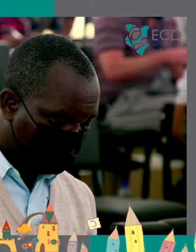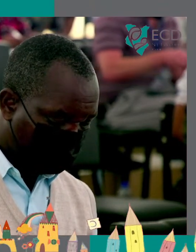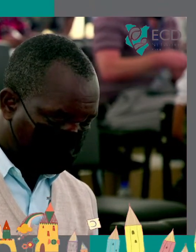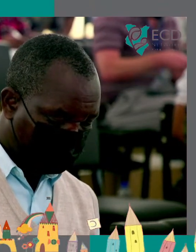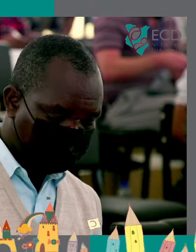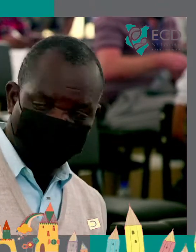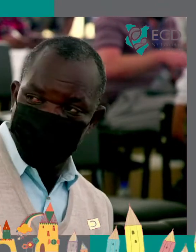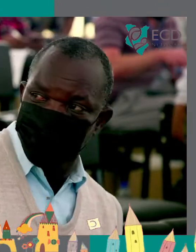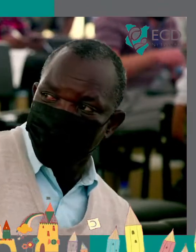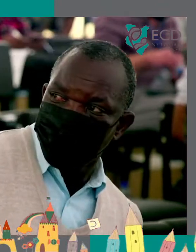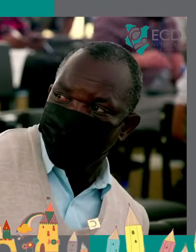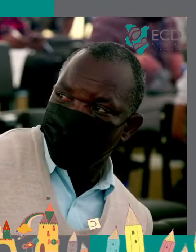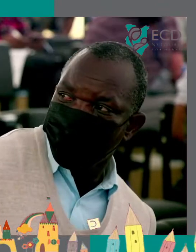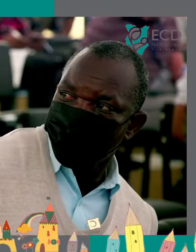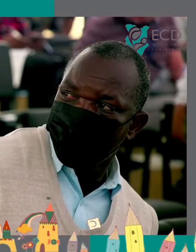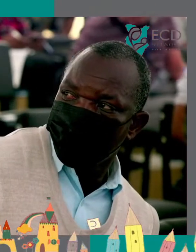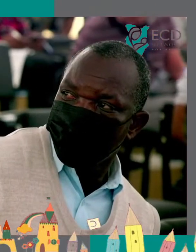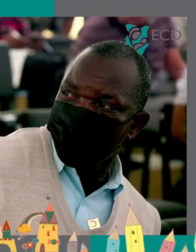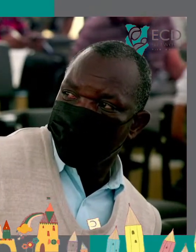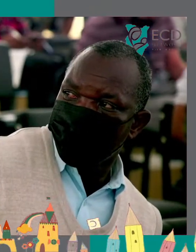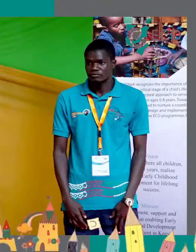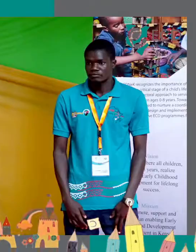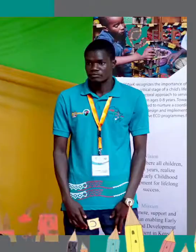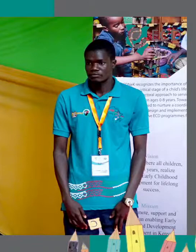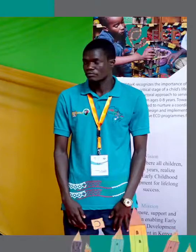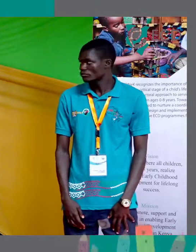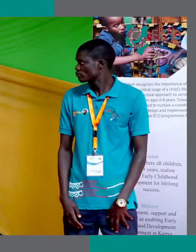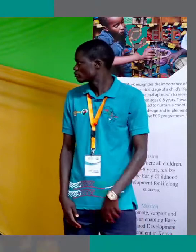Thank you so much, Dr. Omondi.